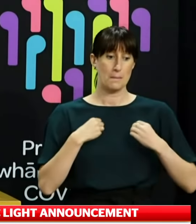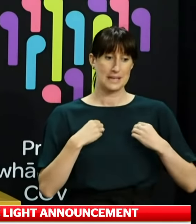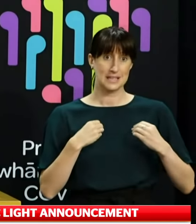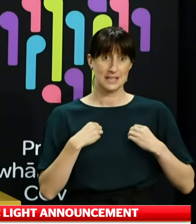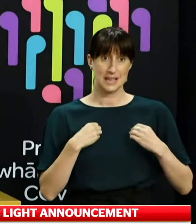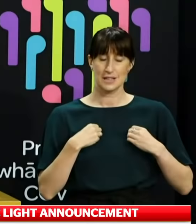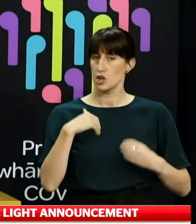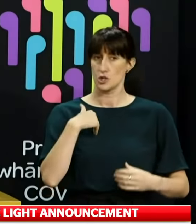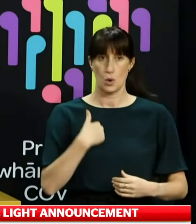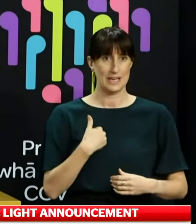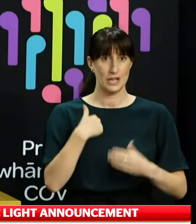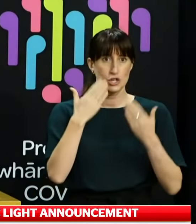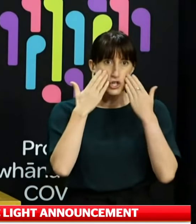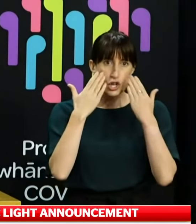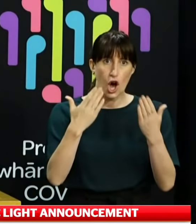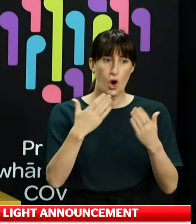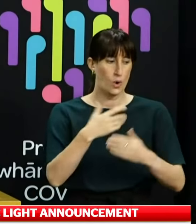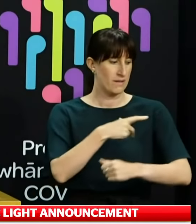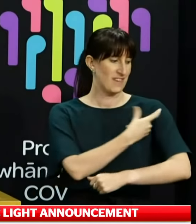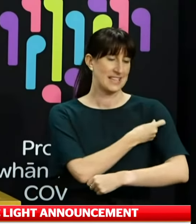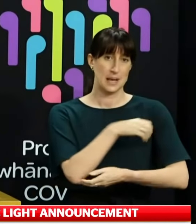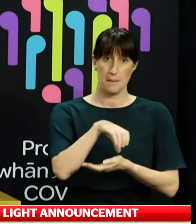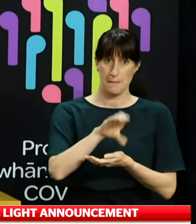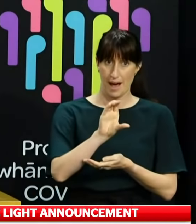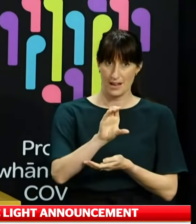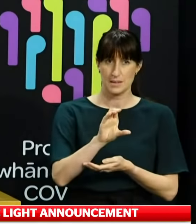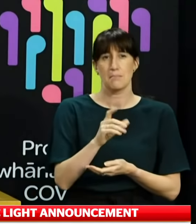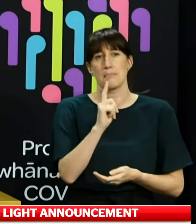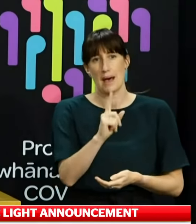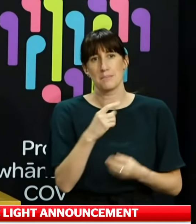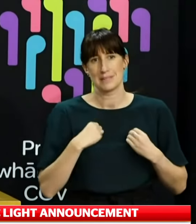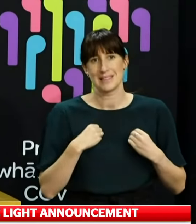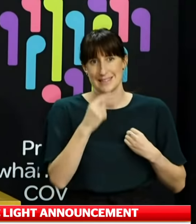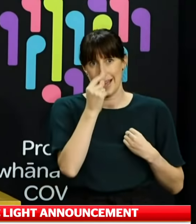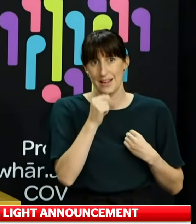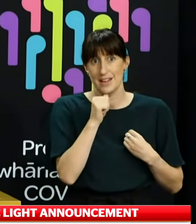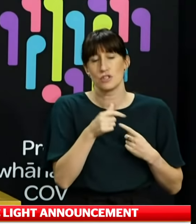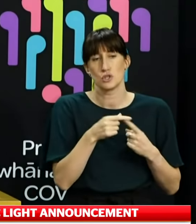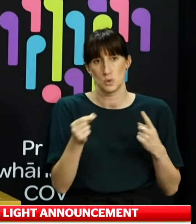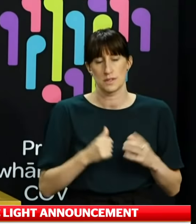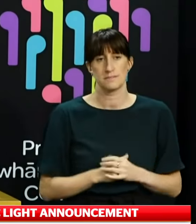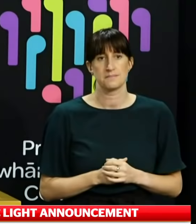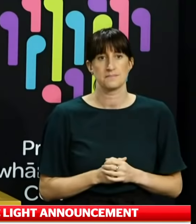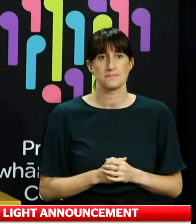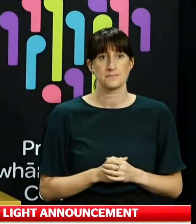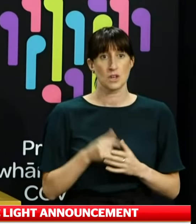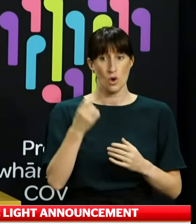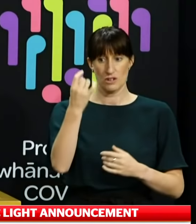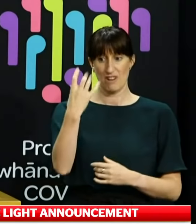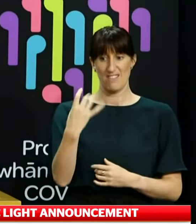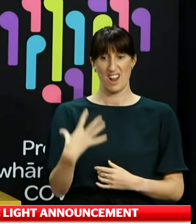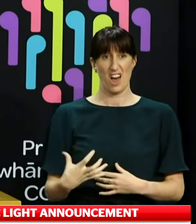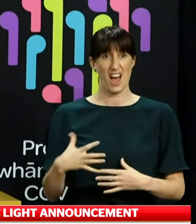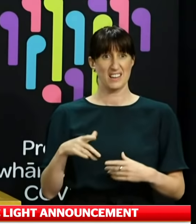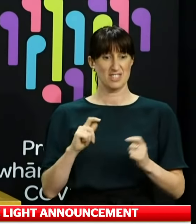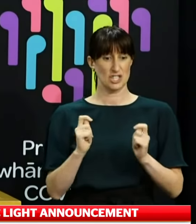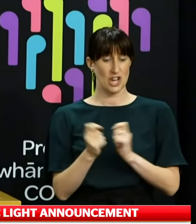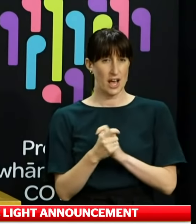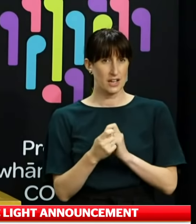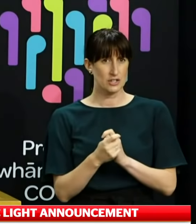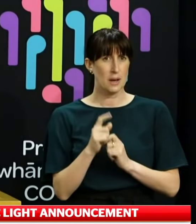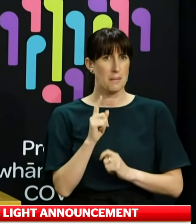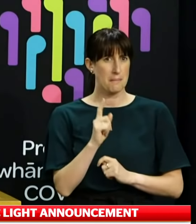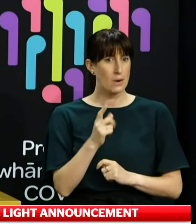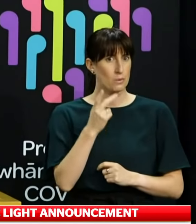to. Despite this significant relaxation in the settings, we've continued to see positive improvements in the